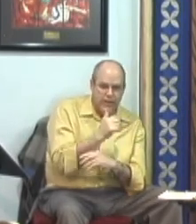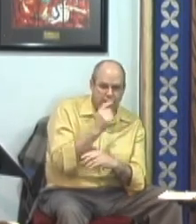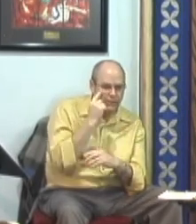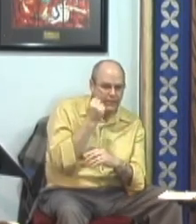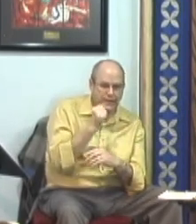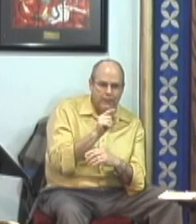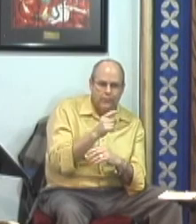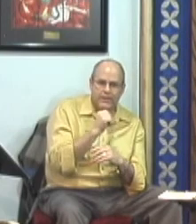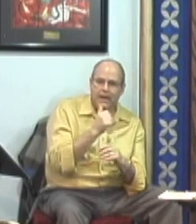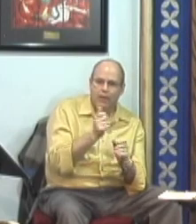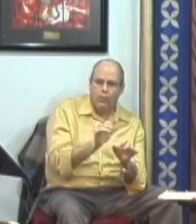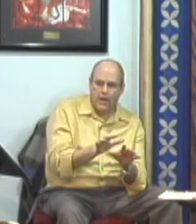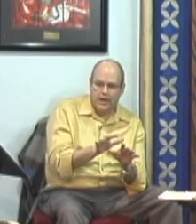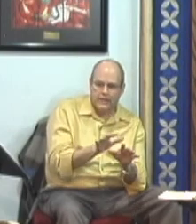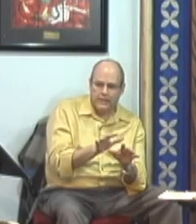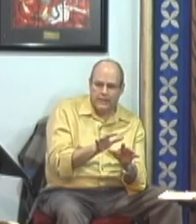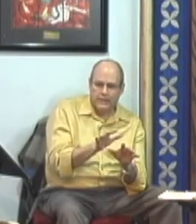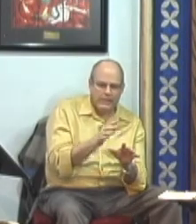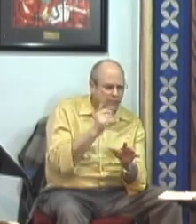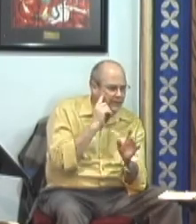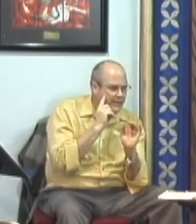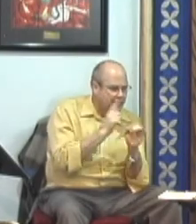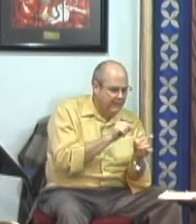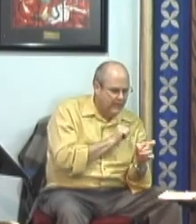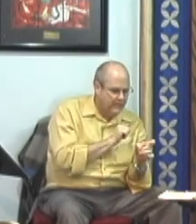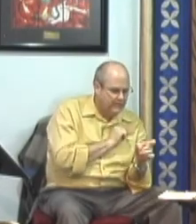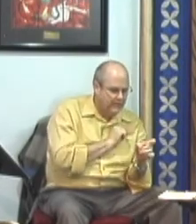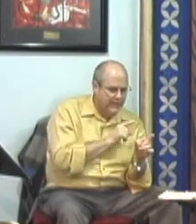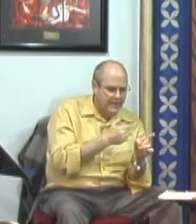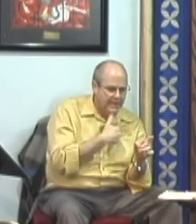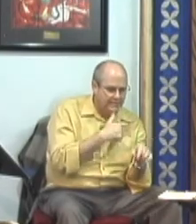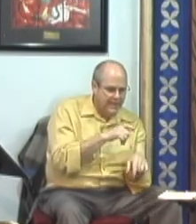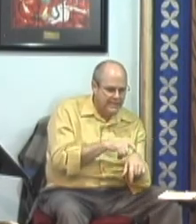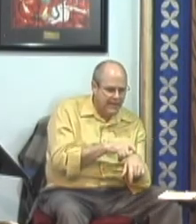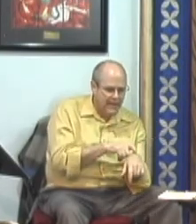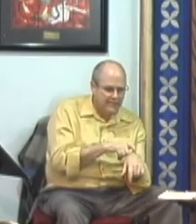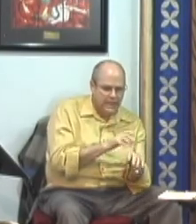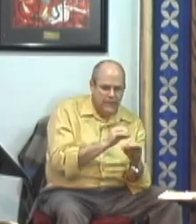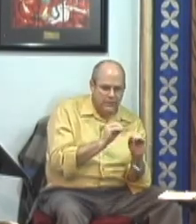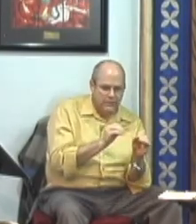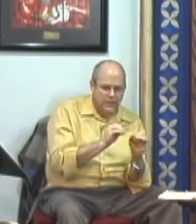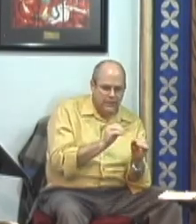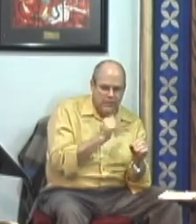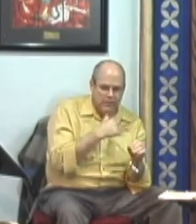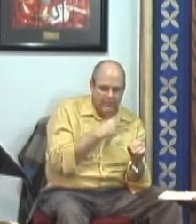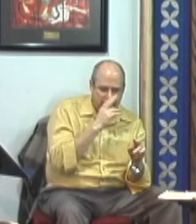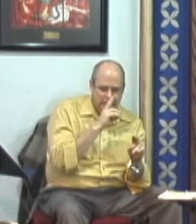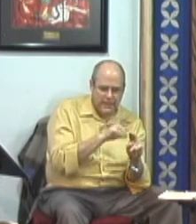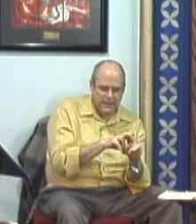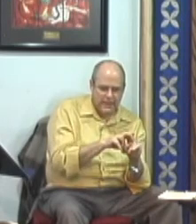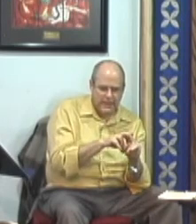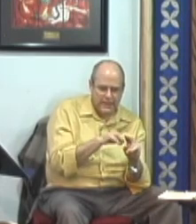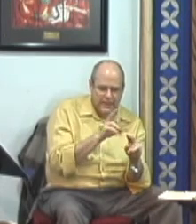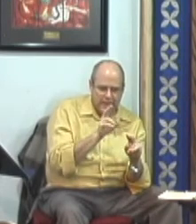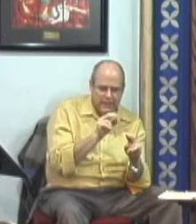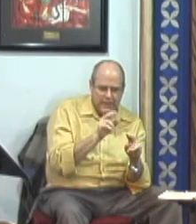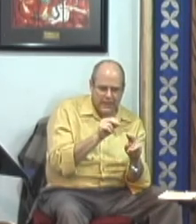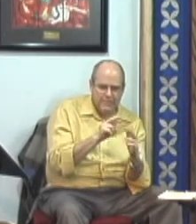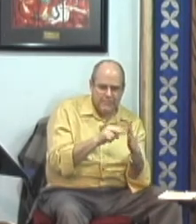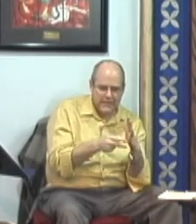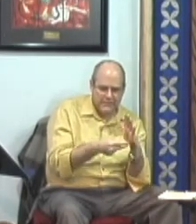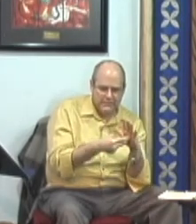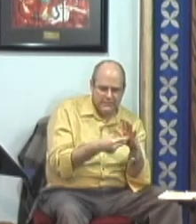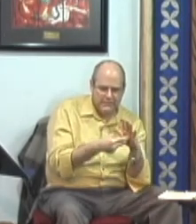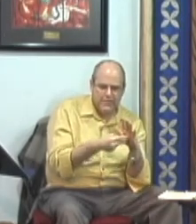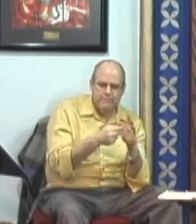but we get clouded up. Giving myself to God means he has all my time. I don't get to do anything. I don't have any fun. No, it